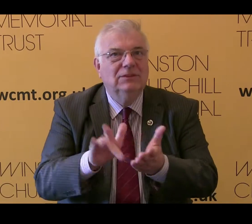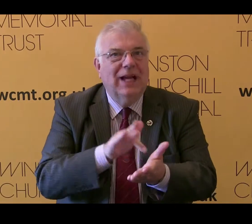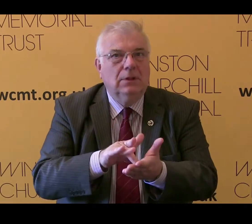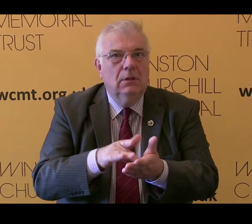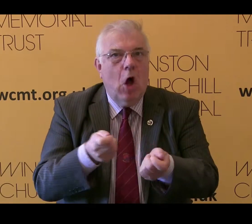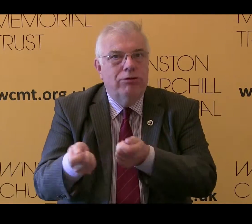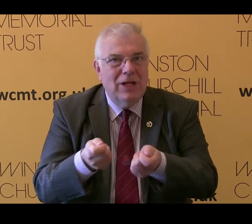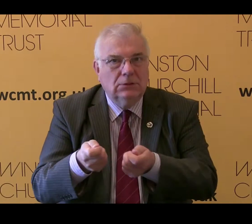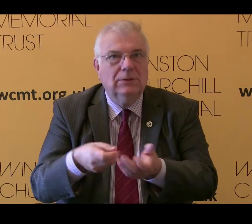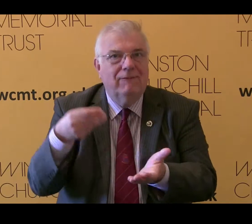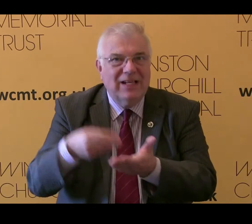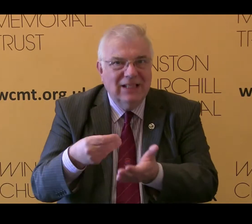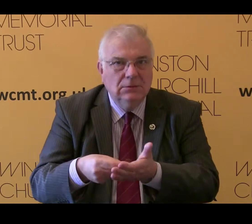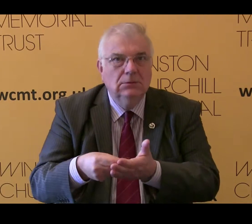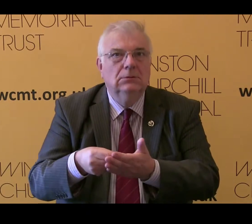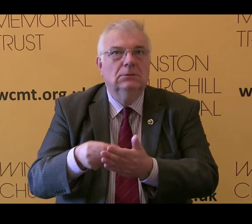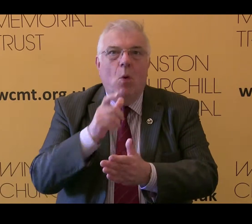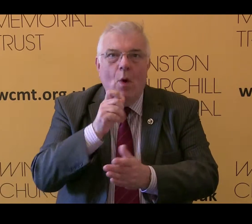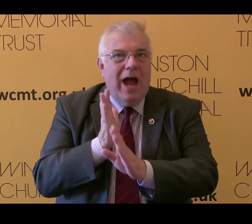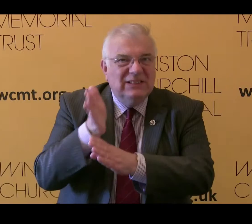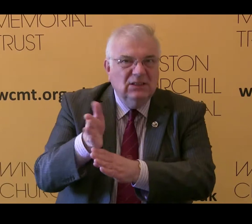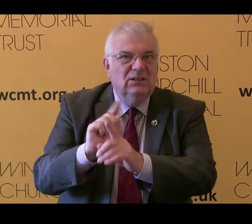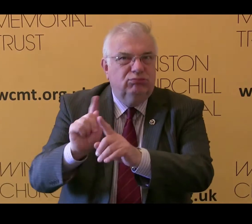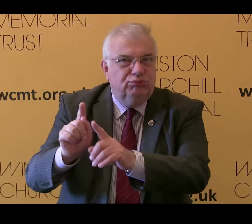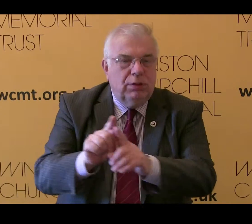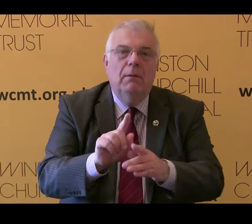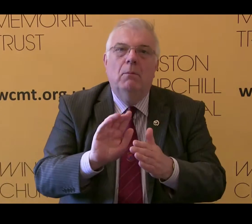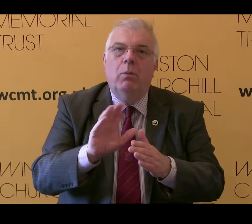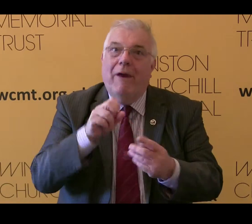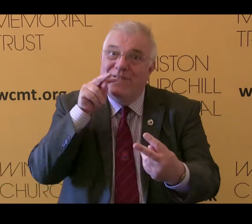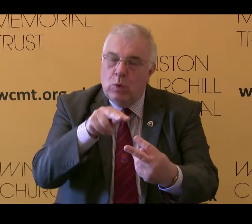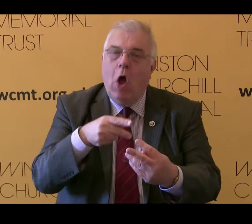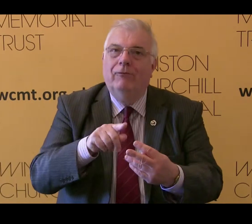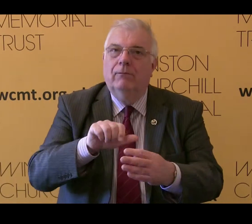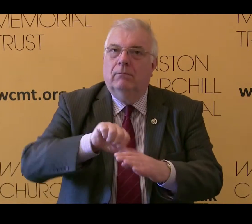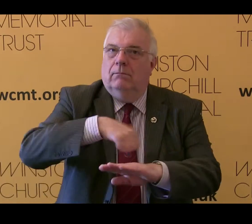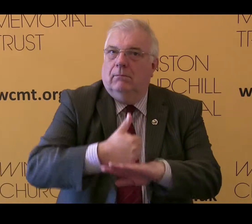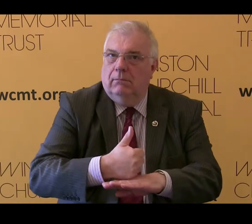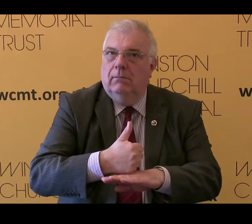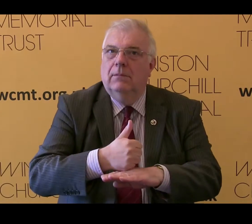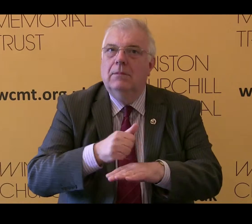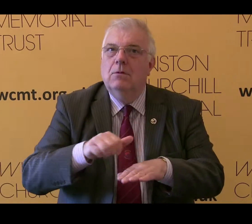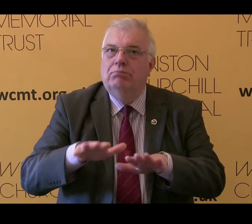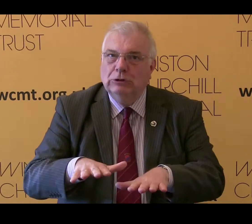operate, how they're funded, how they provide access, with a view to setting up a British deaf